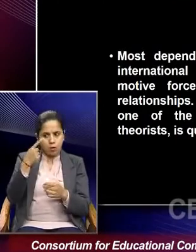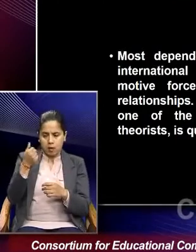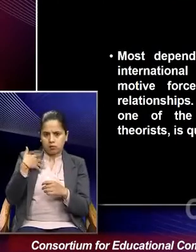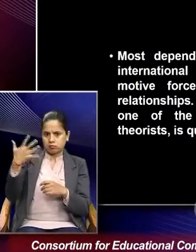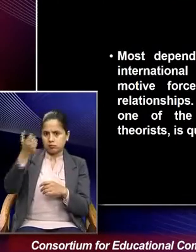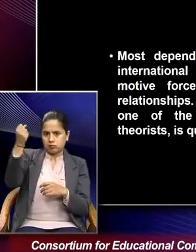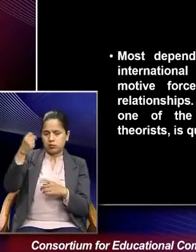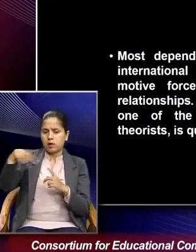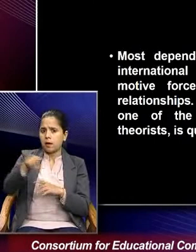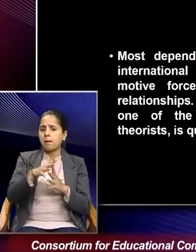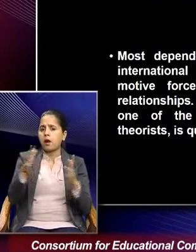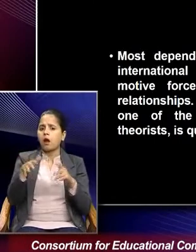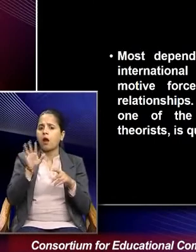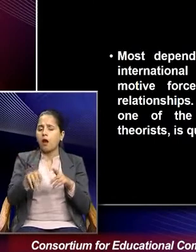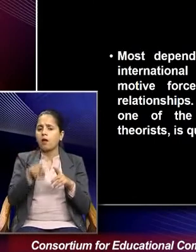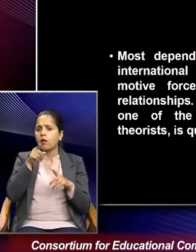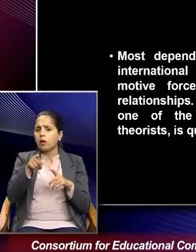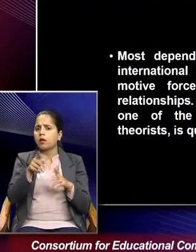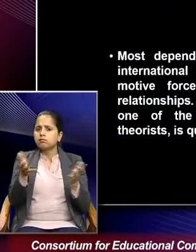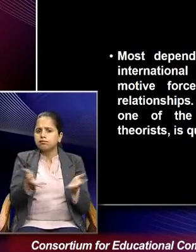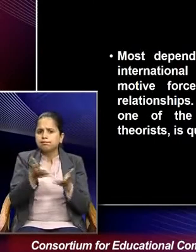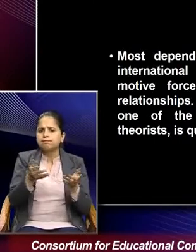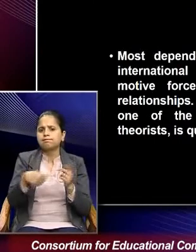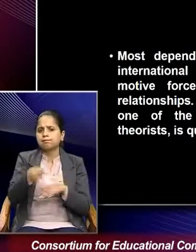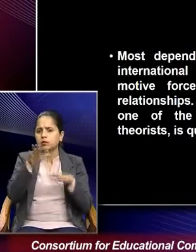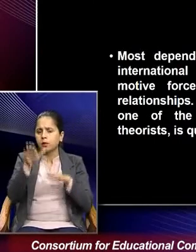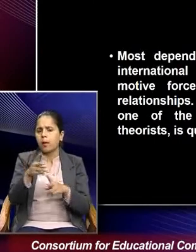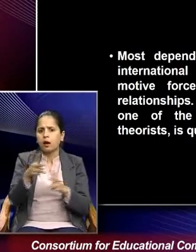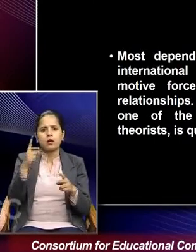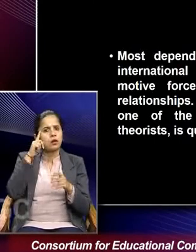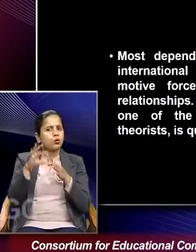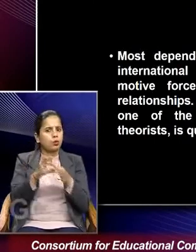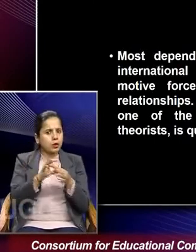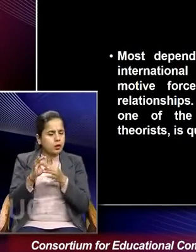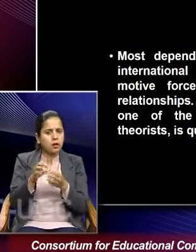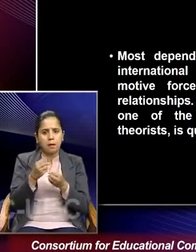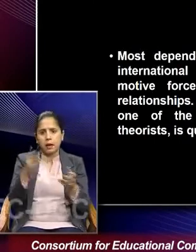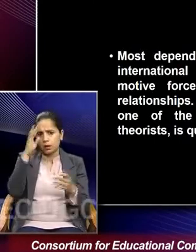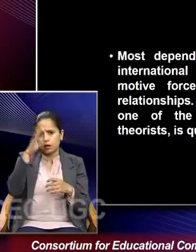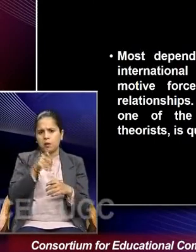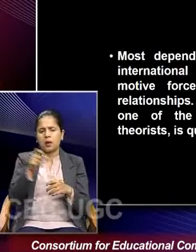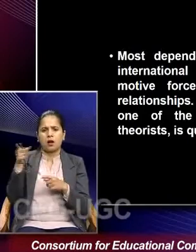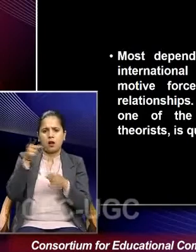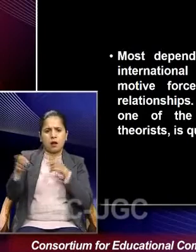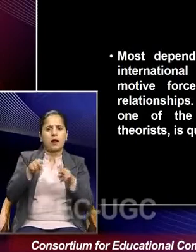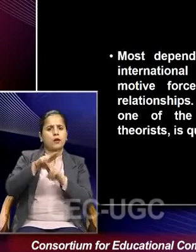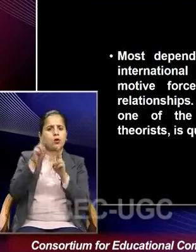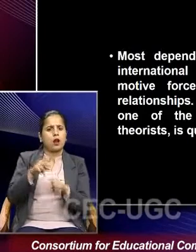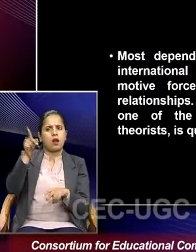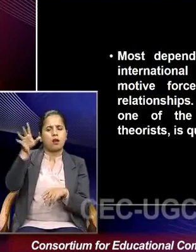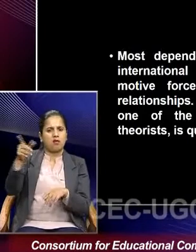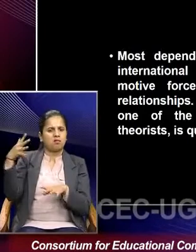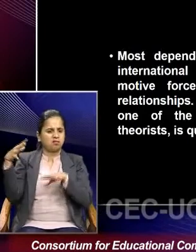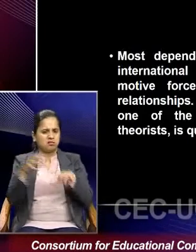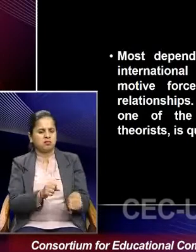behind dependency relationships. It means here many dependency theorists, they blame international capitalism as